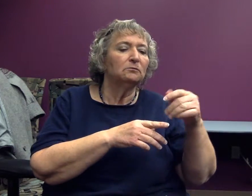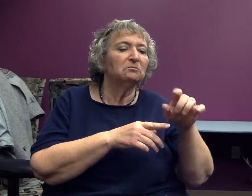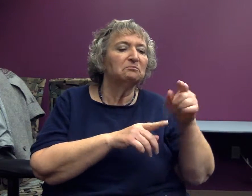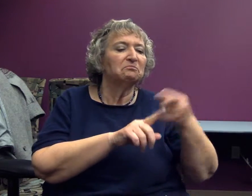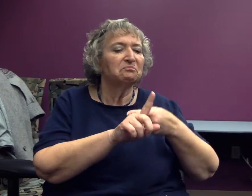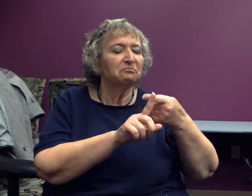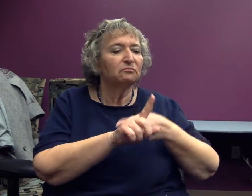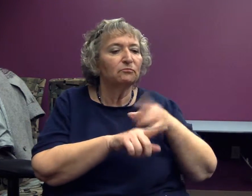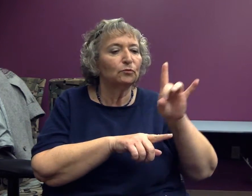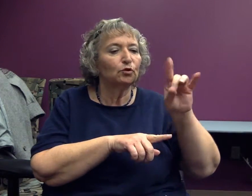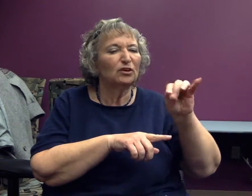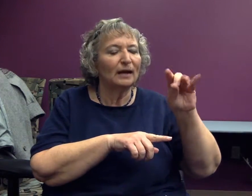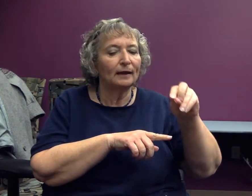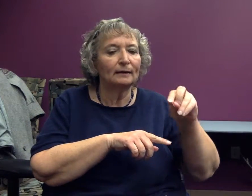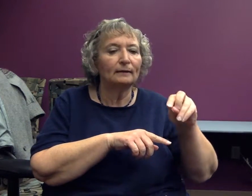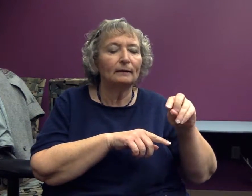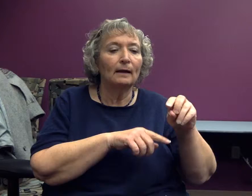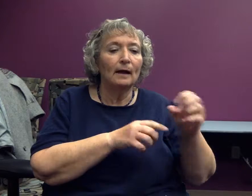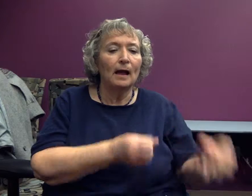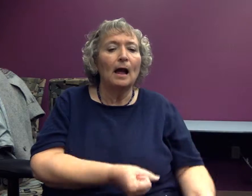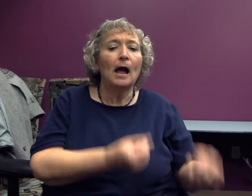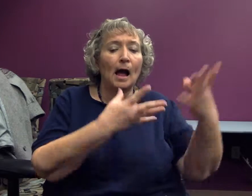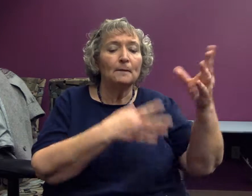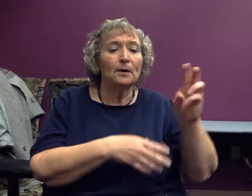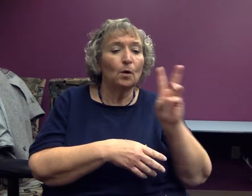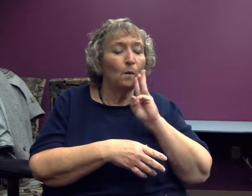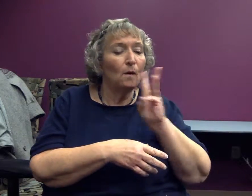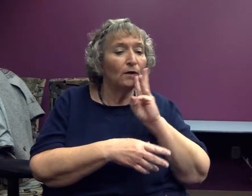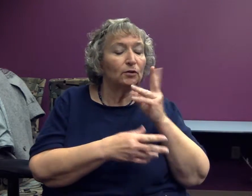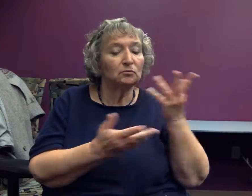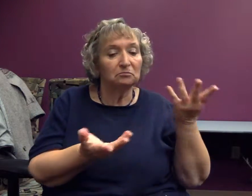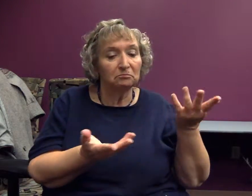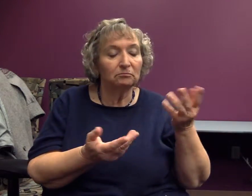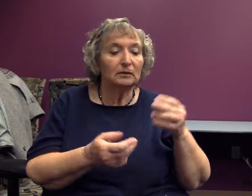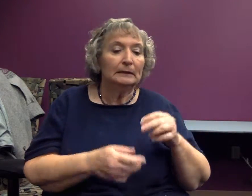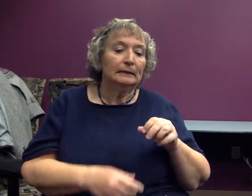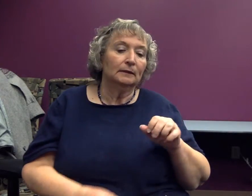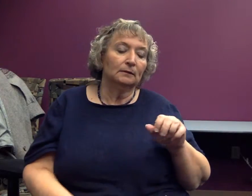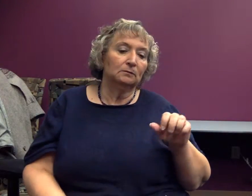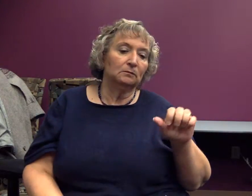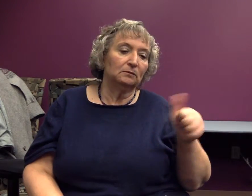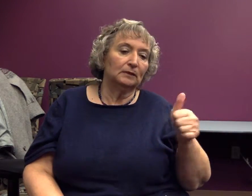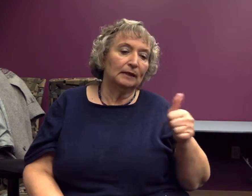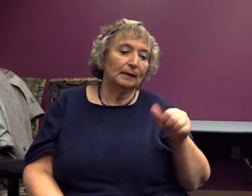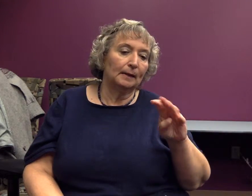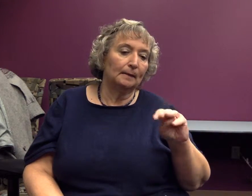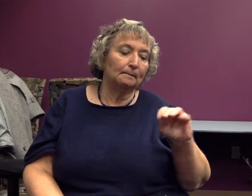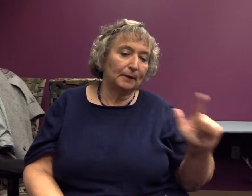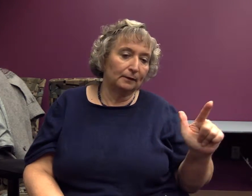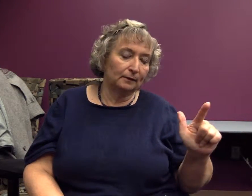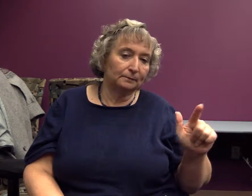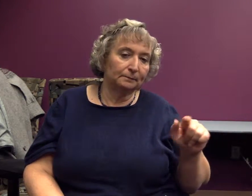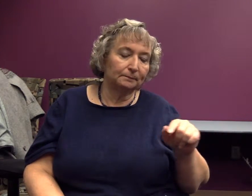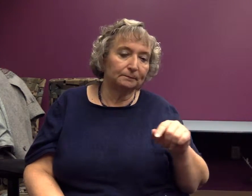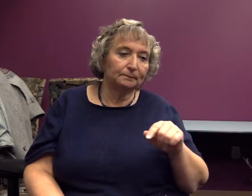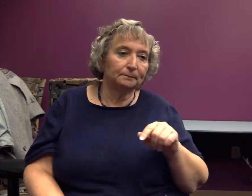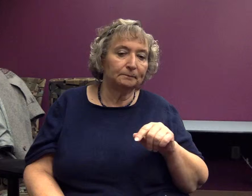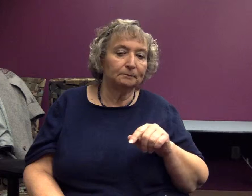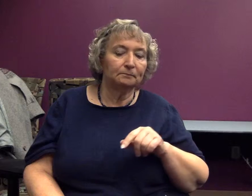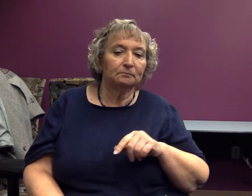10 milliliters of water. At 80 degrees, this box will hold 10 milliliters of water. Now, and I measure,